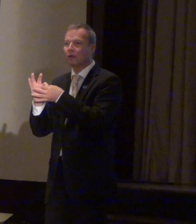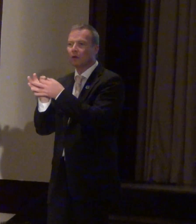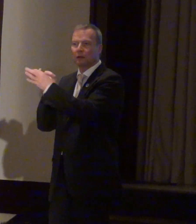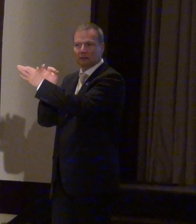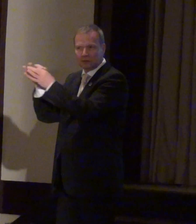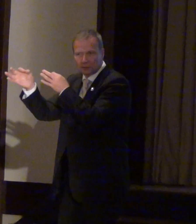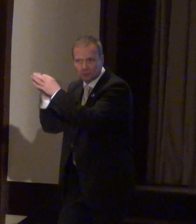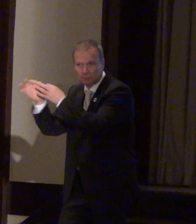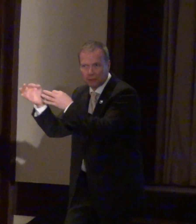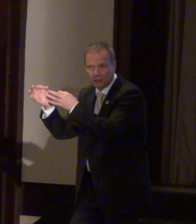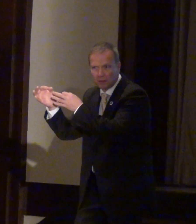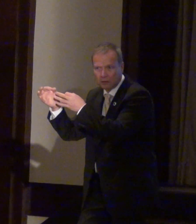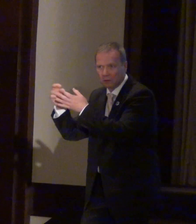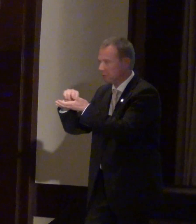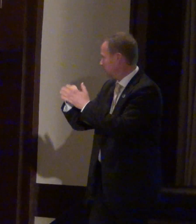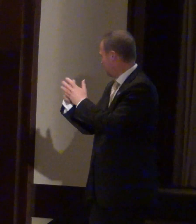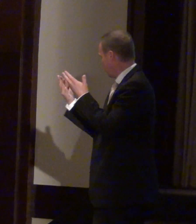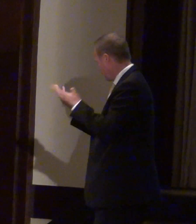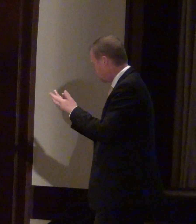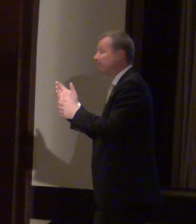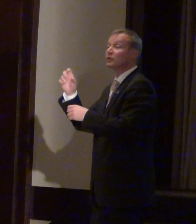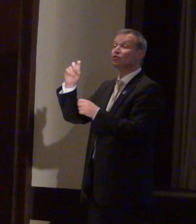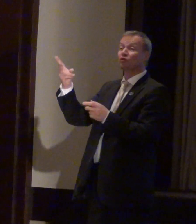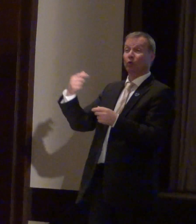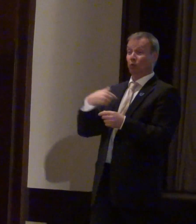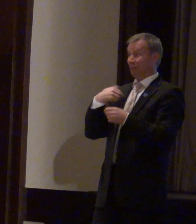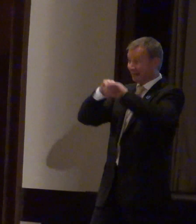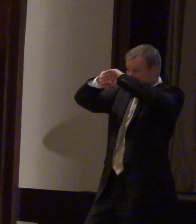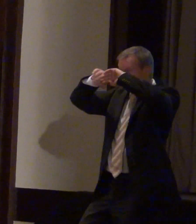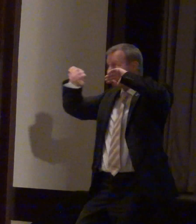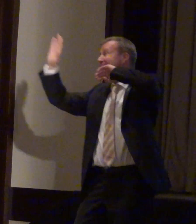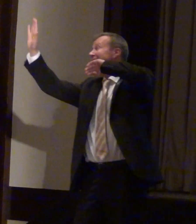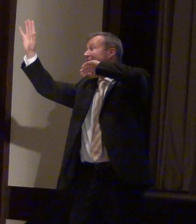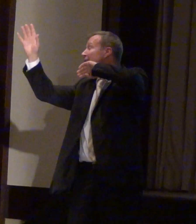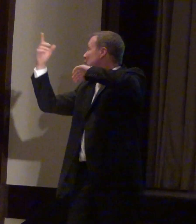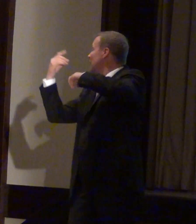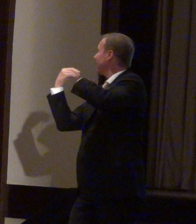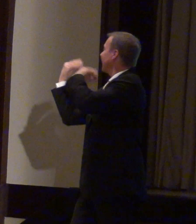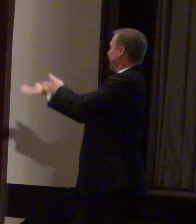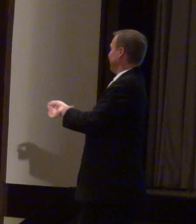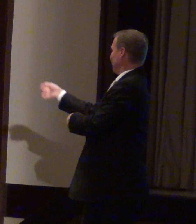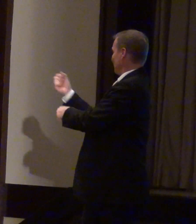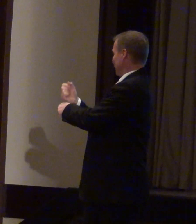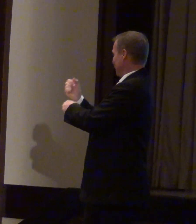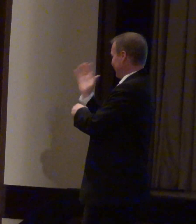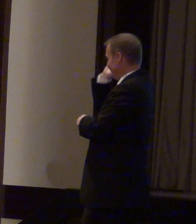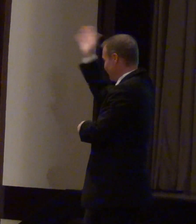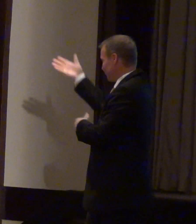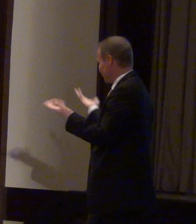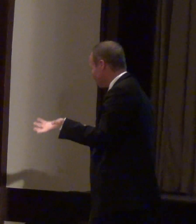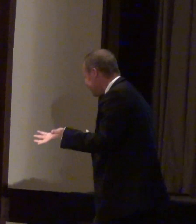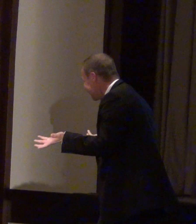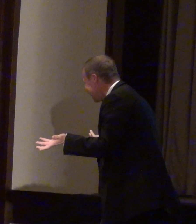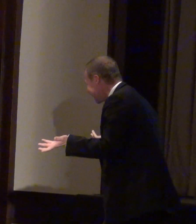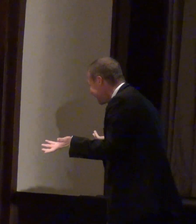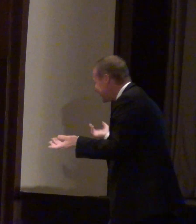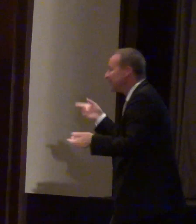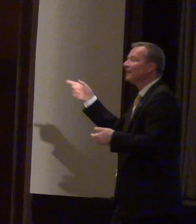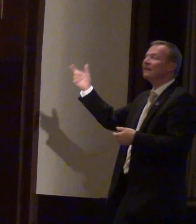Deaf people and interpreters can work together to explain to the governments. So that's my